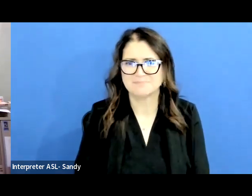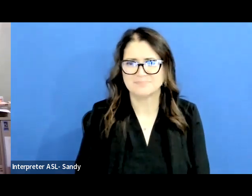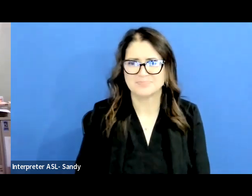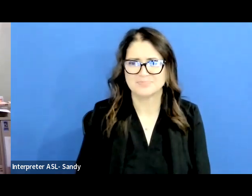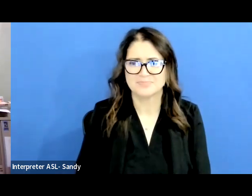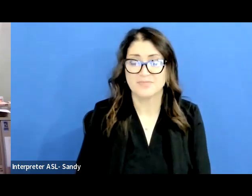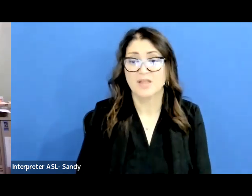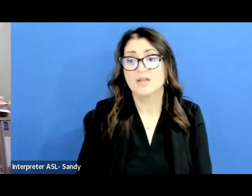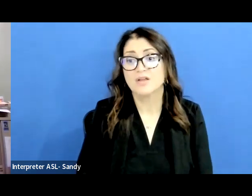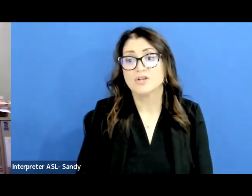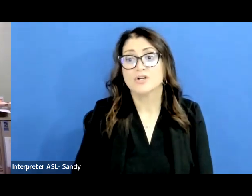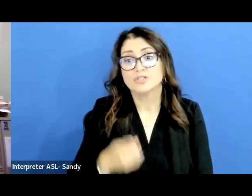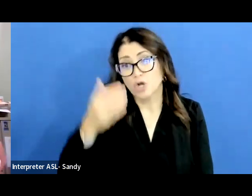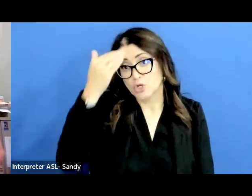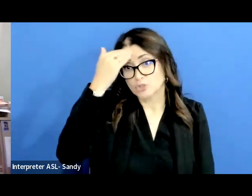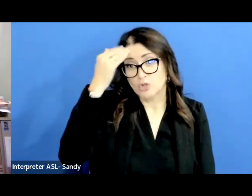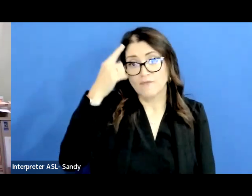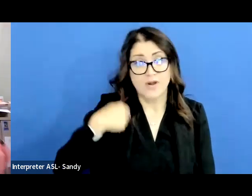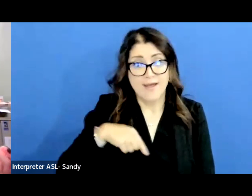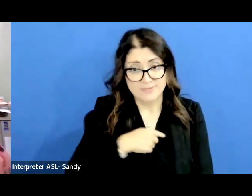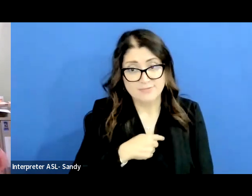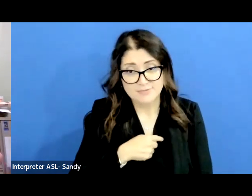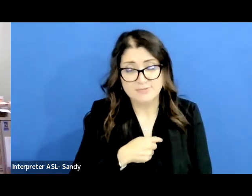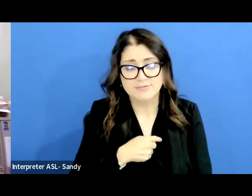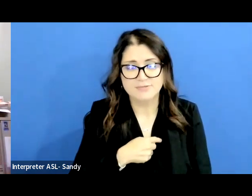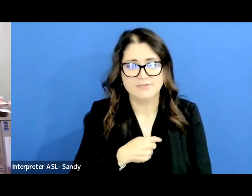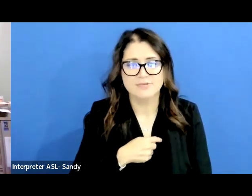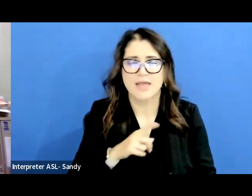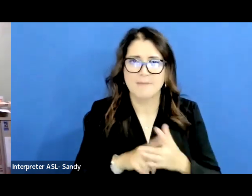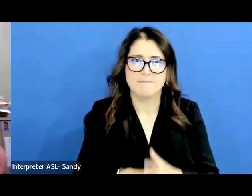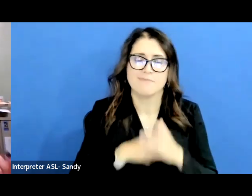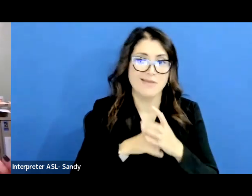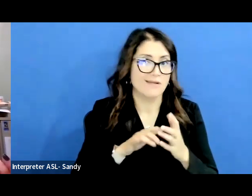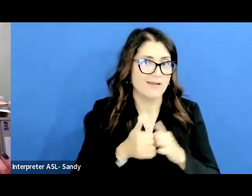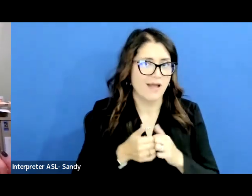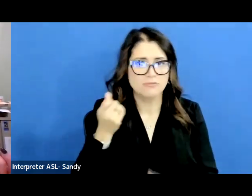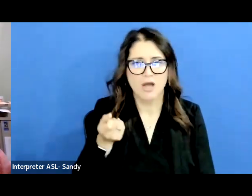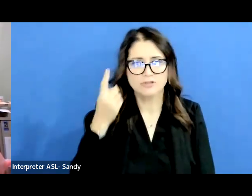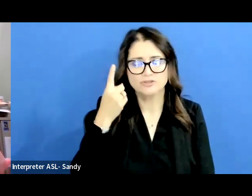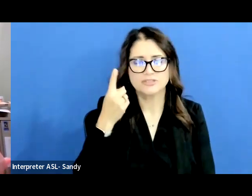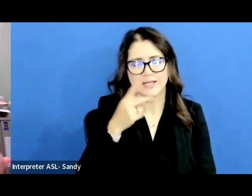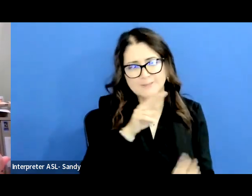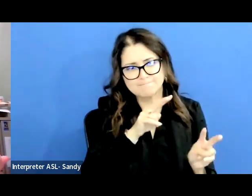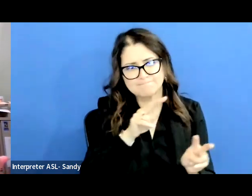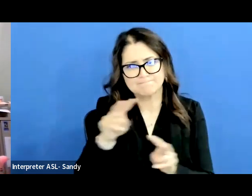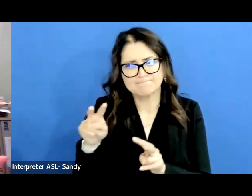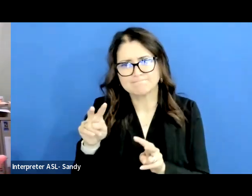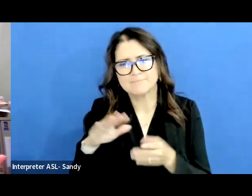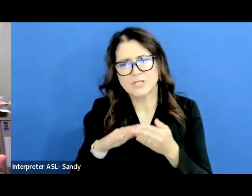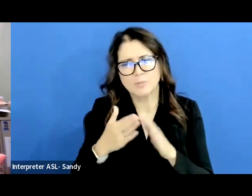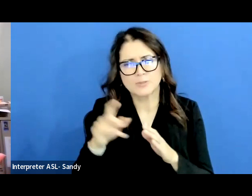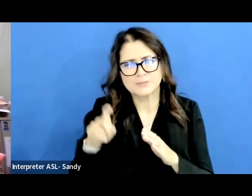So, you know, for us, it began by understanding that, looking at what the community needs were. So, you